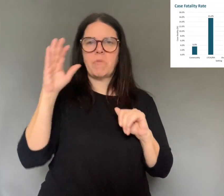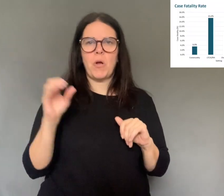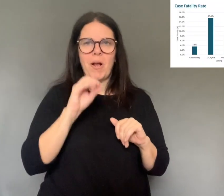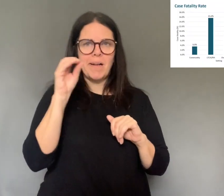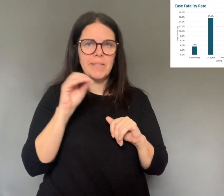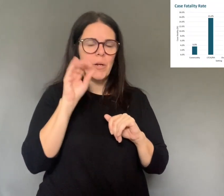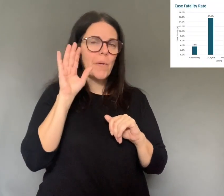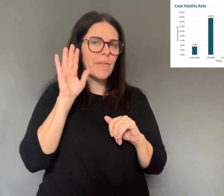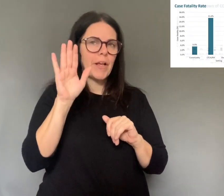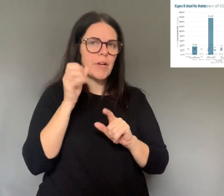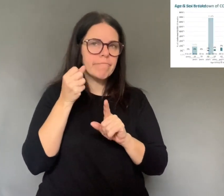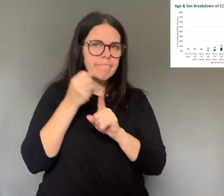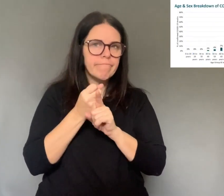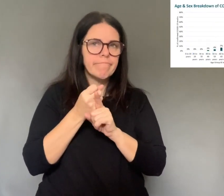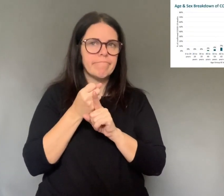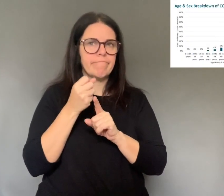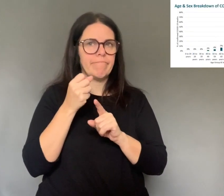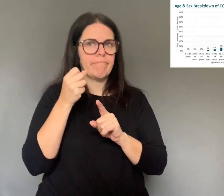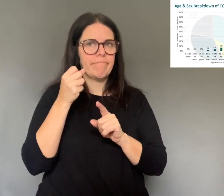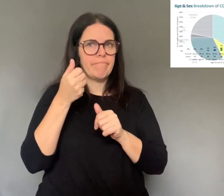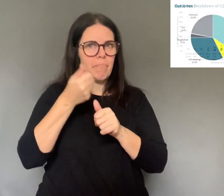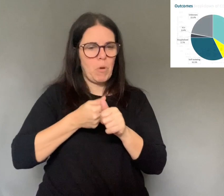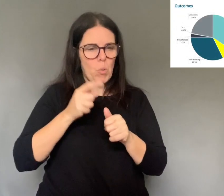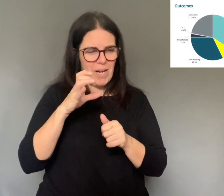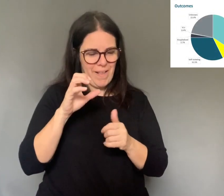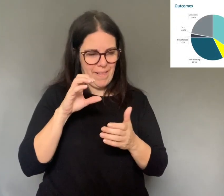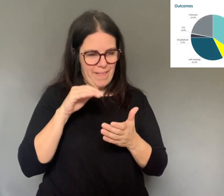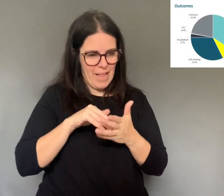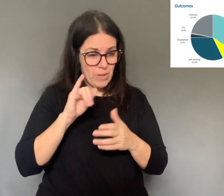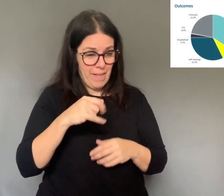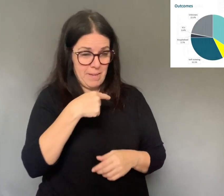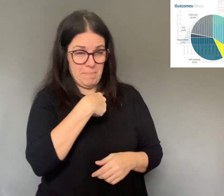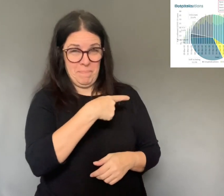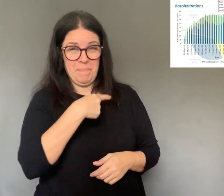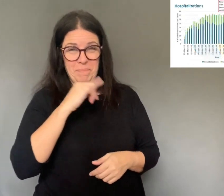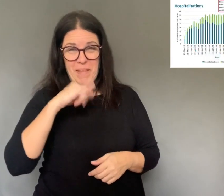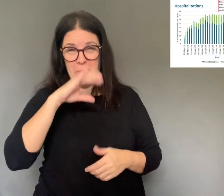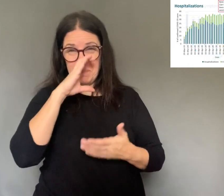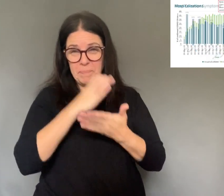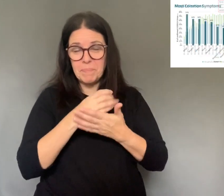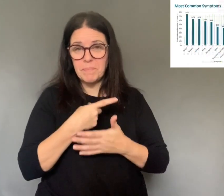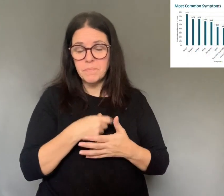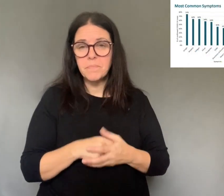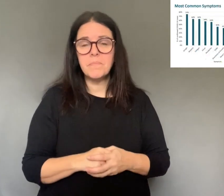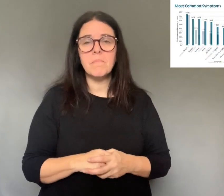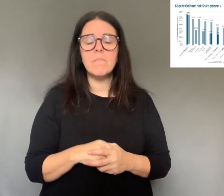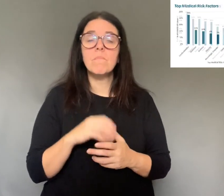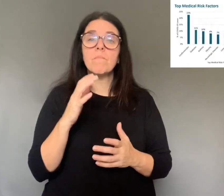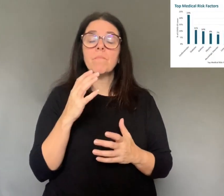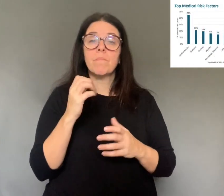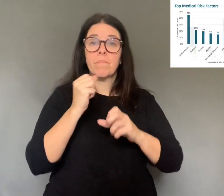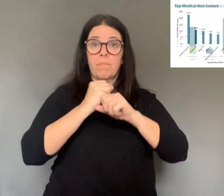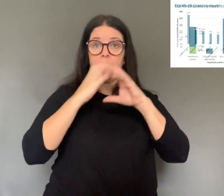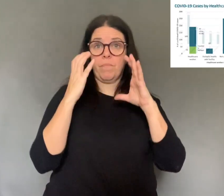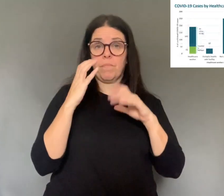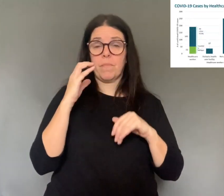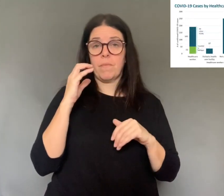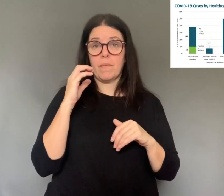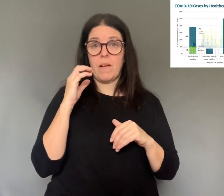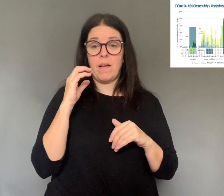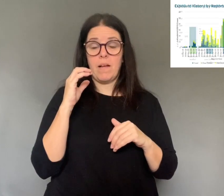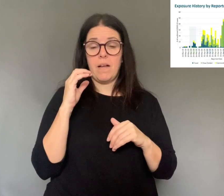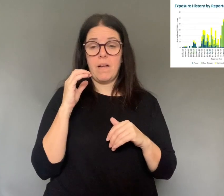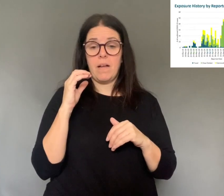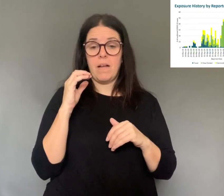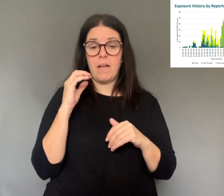that where we compared ourselves with our region, Sarnia-Lambton, Chatham-Kent,